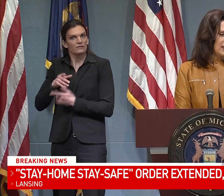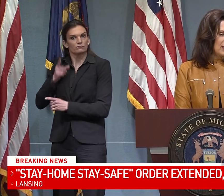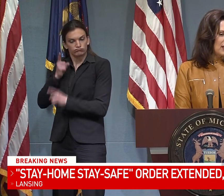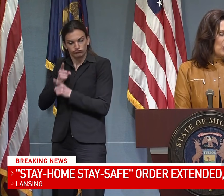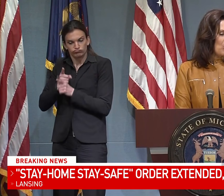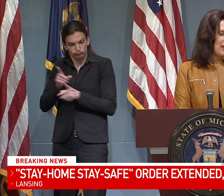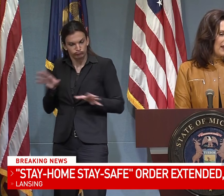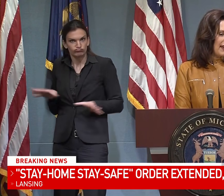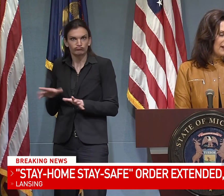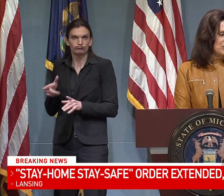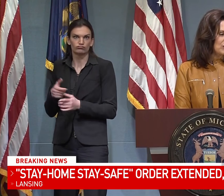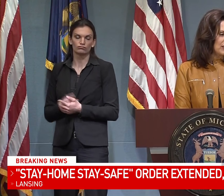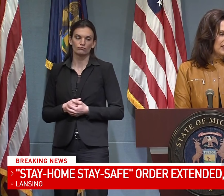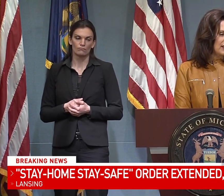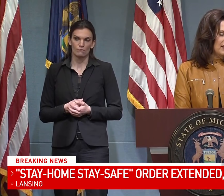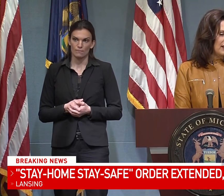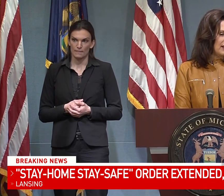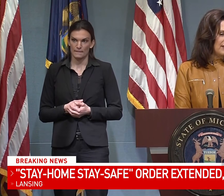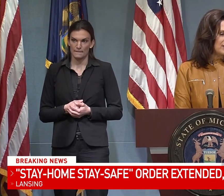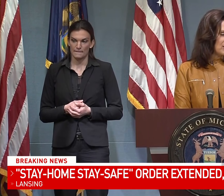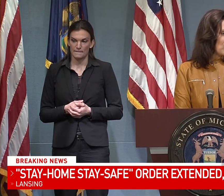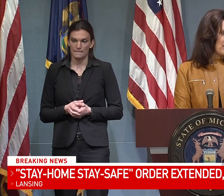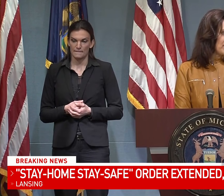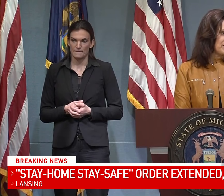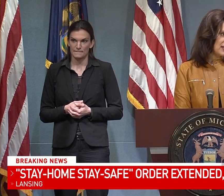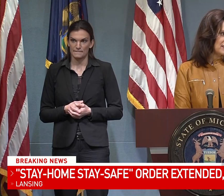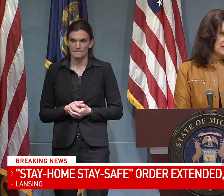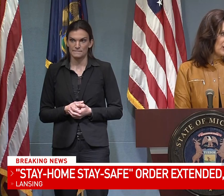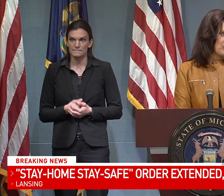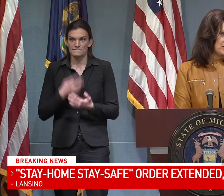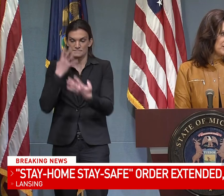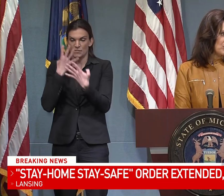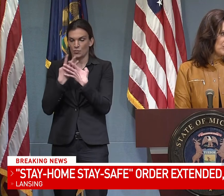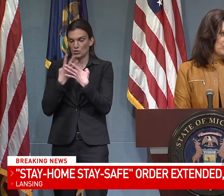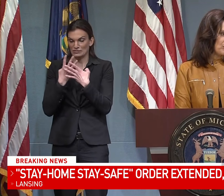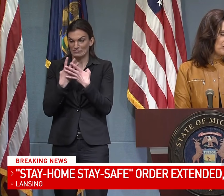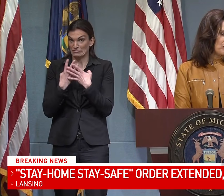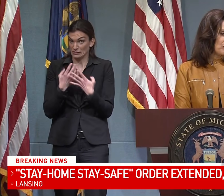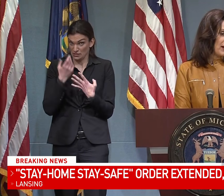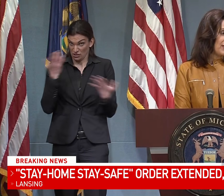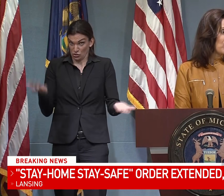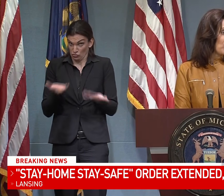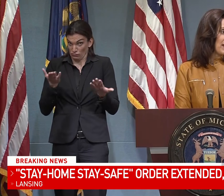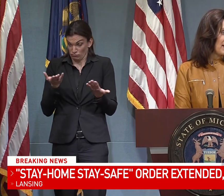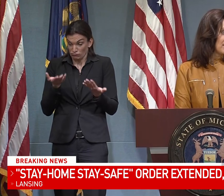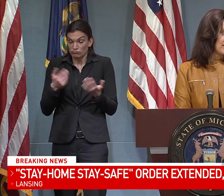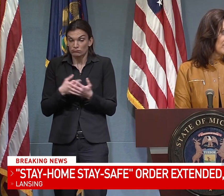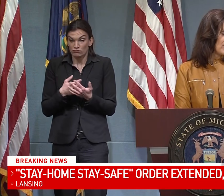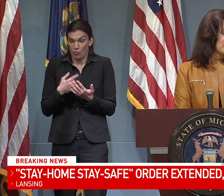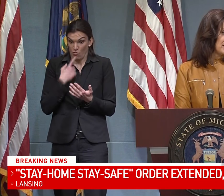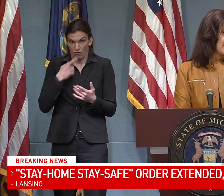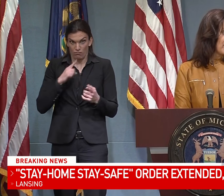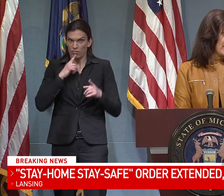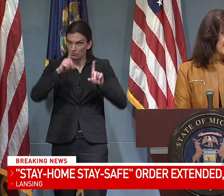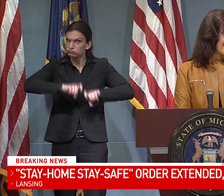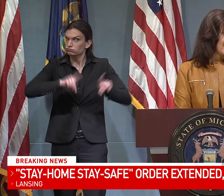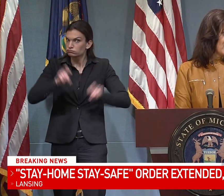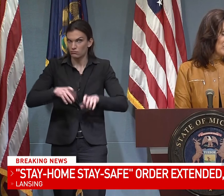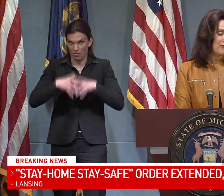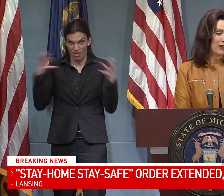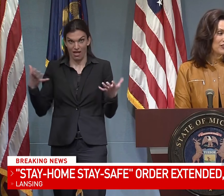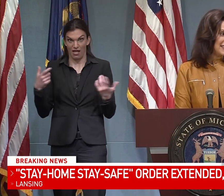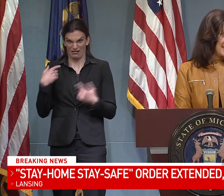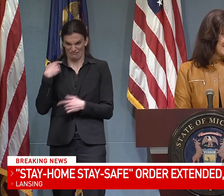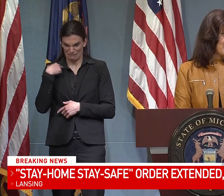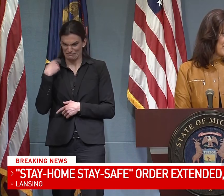prisons, we actually have done quite a bit of testing in our prisons. I think we're way ahead of every other state, frankly.